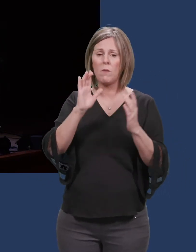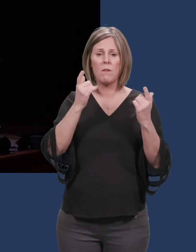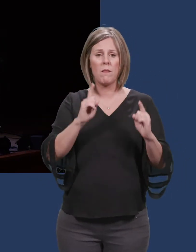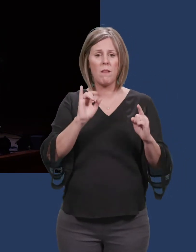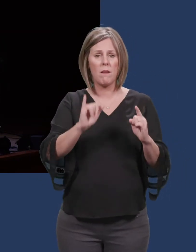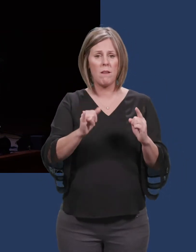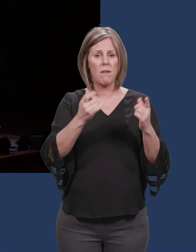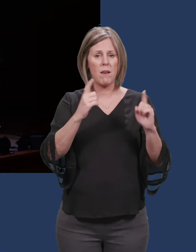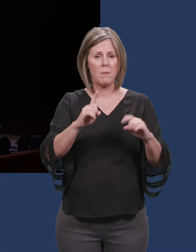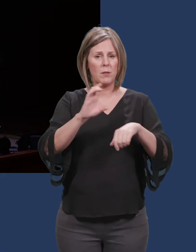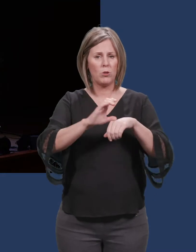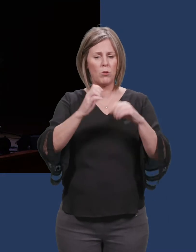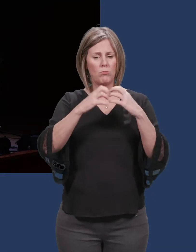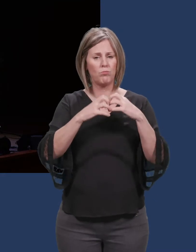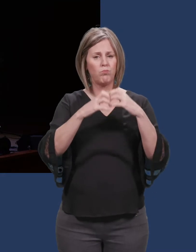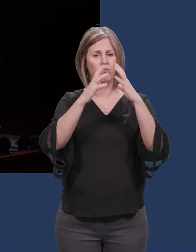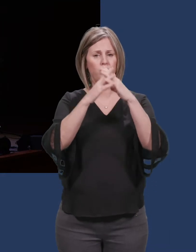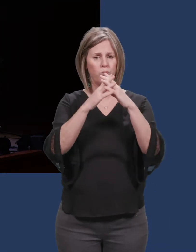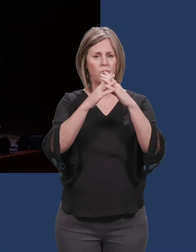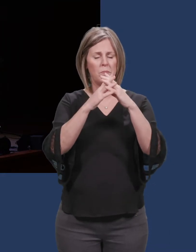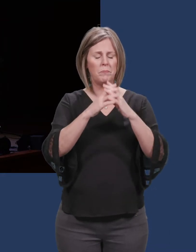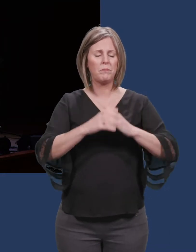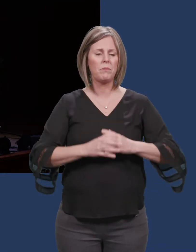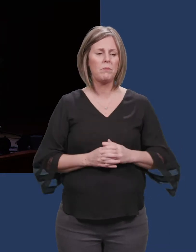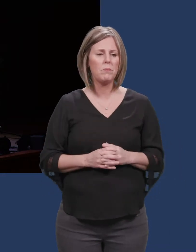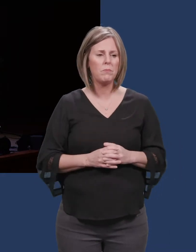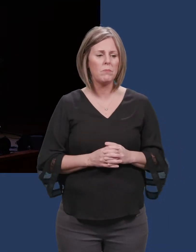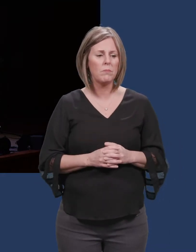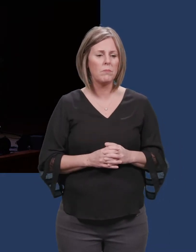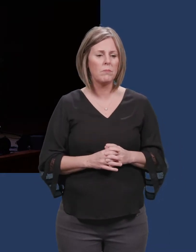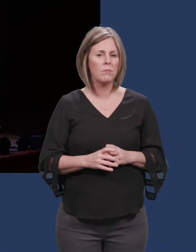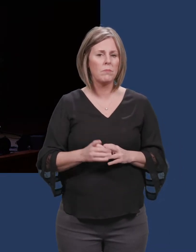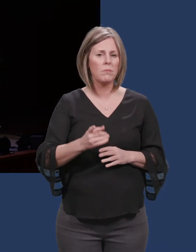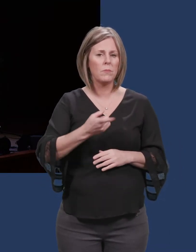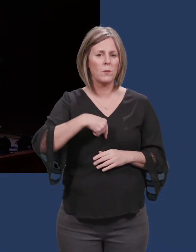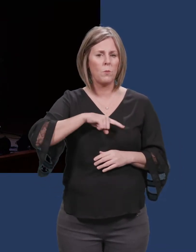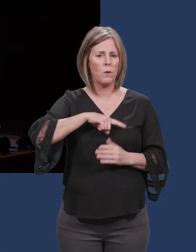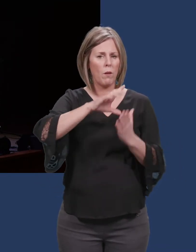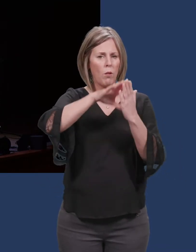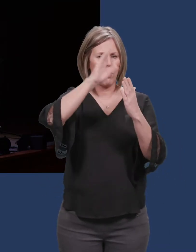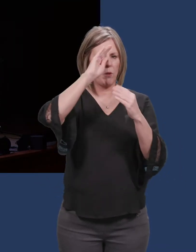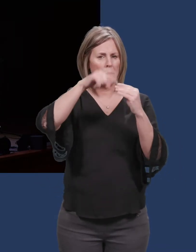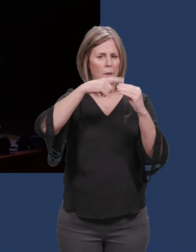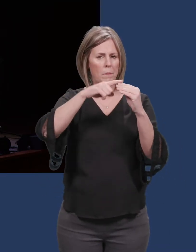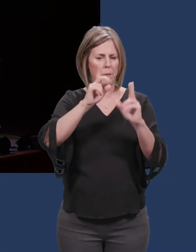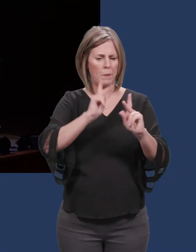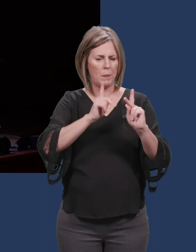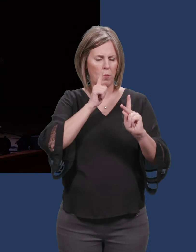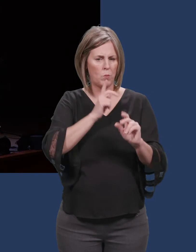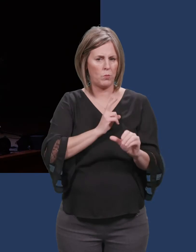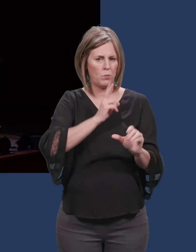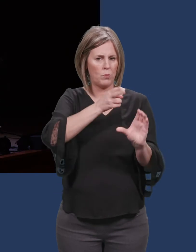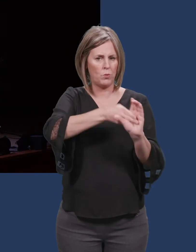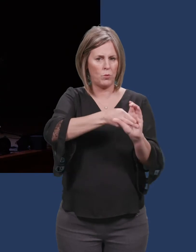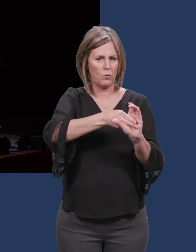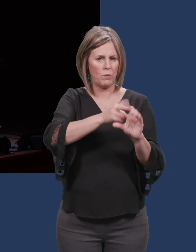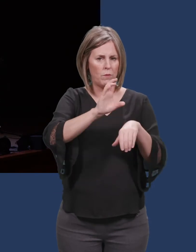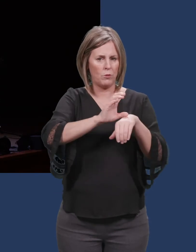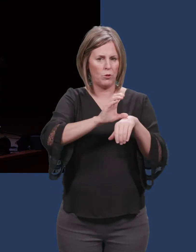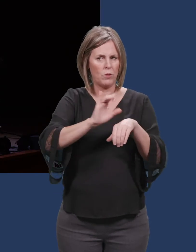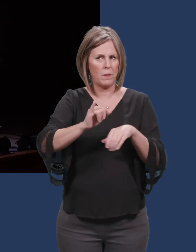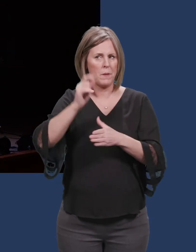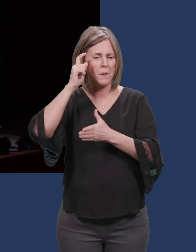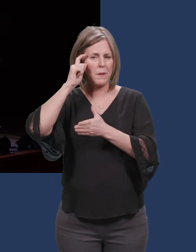starts there. And we learn something about the people who went to that church in Corinth that Paul's writing